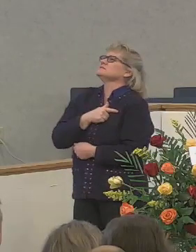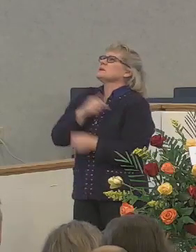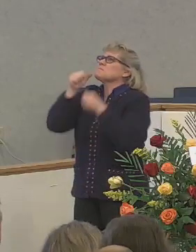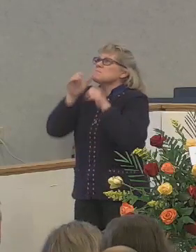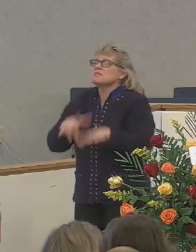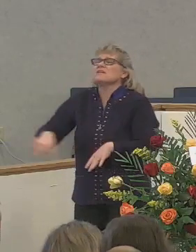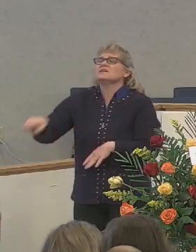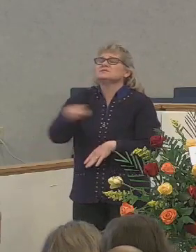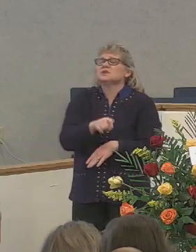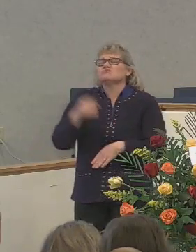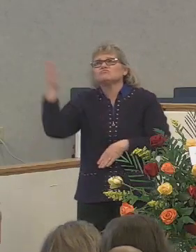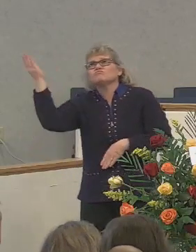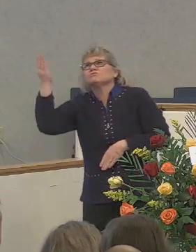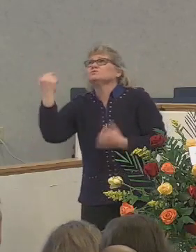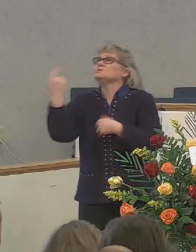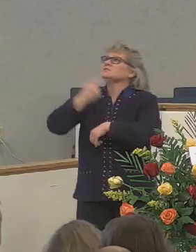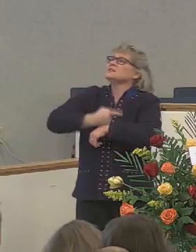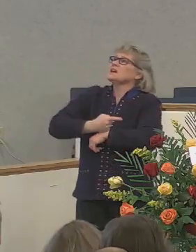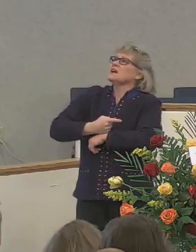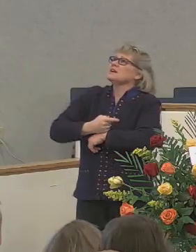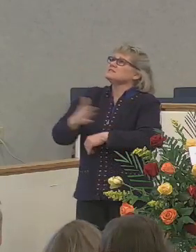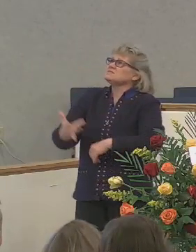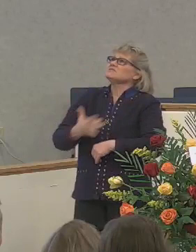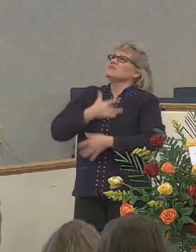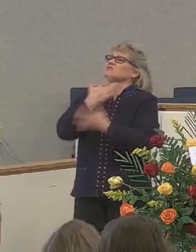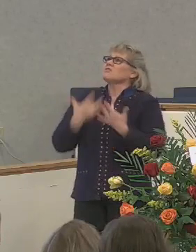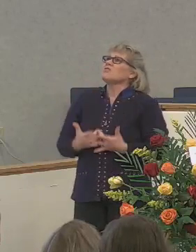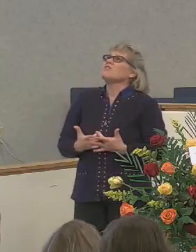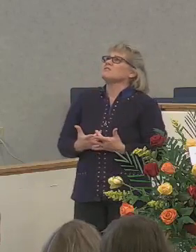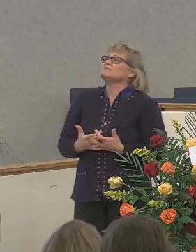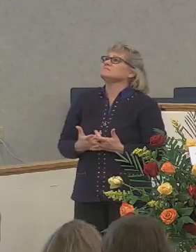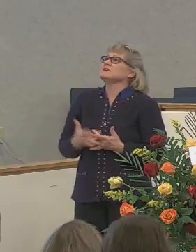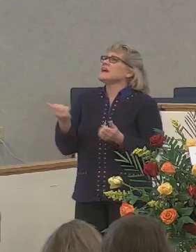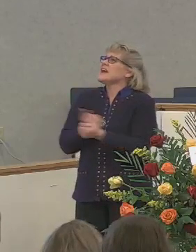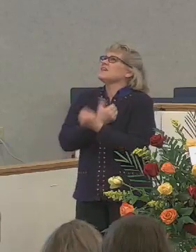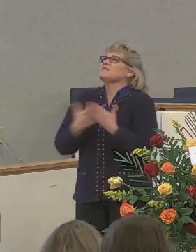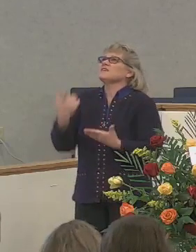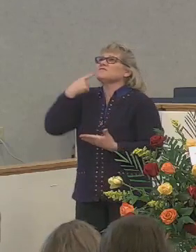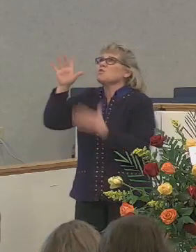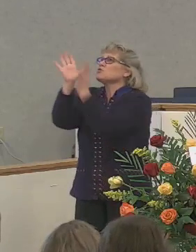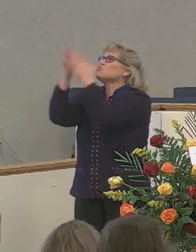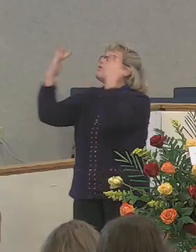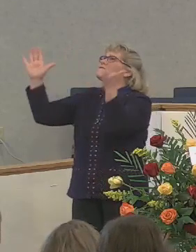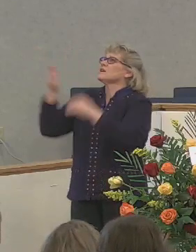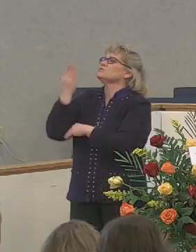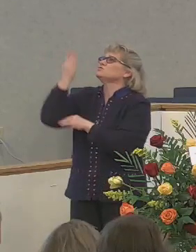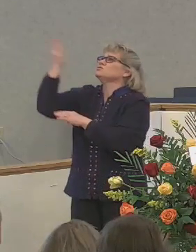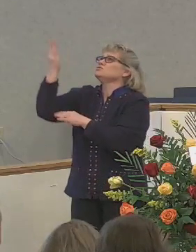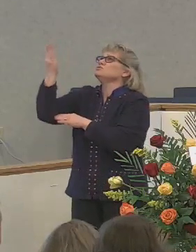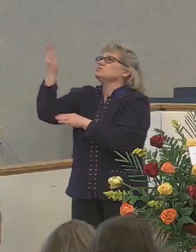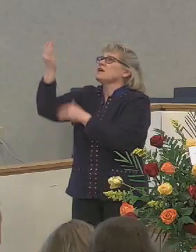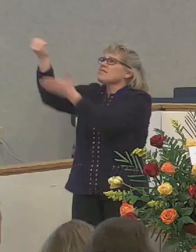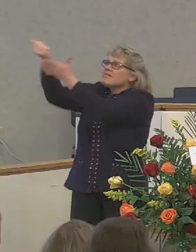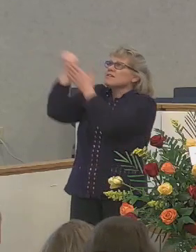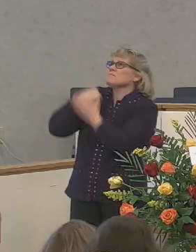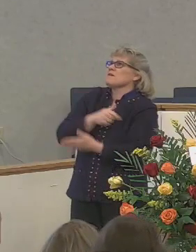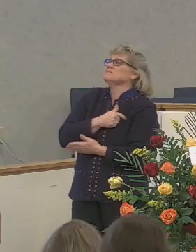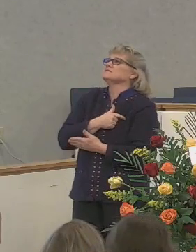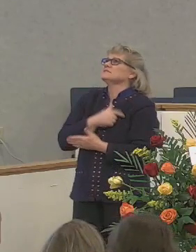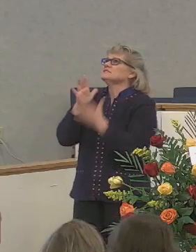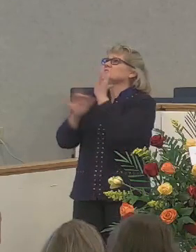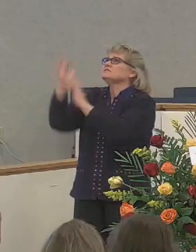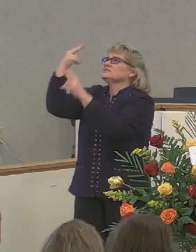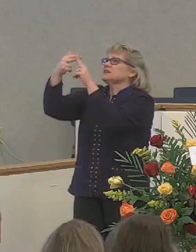bless those that are going to speak today, that are going to minister to us in song. May all of it be done to glorify you and to help us.